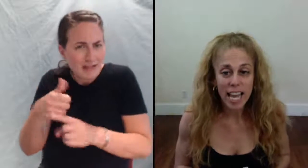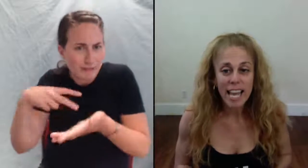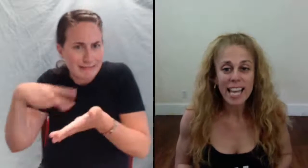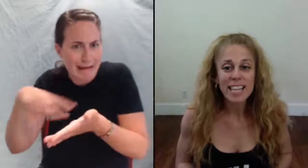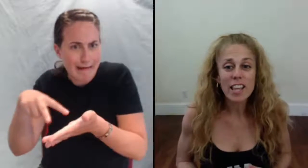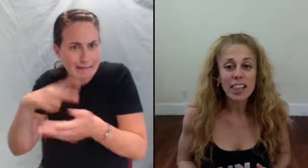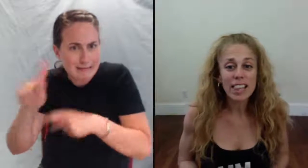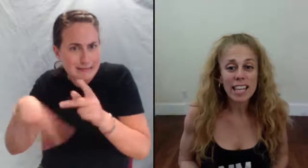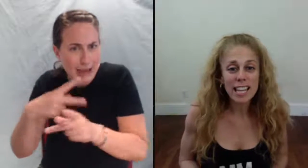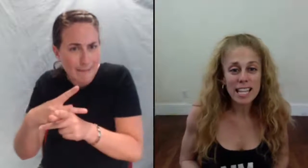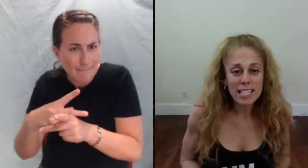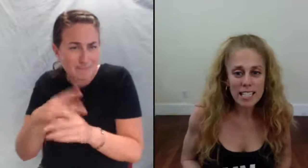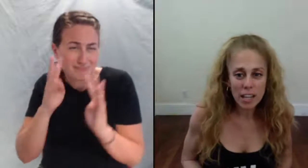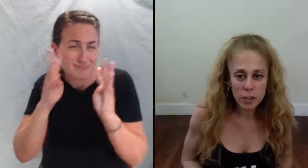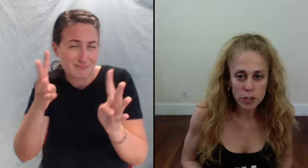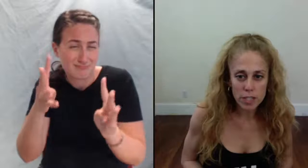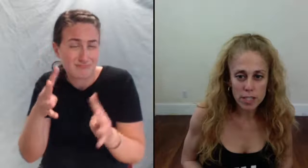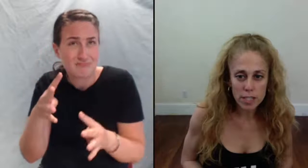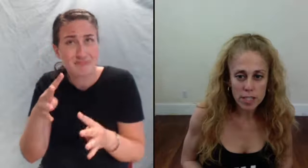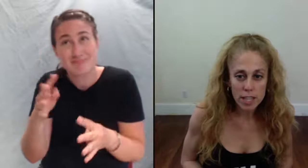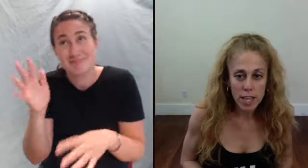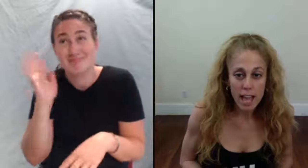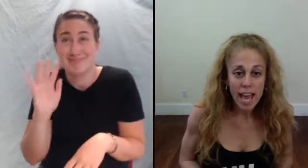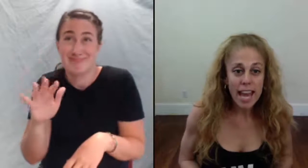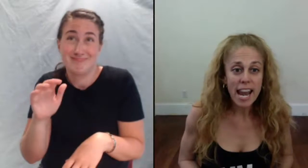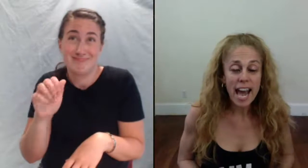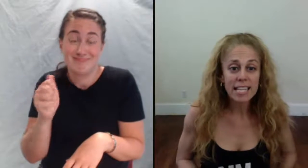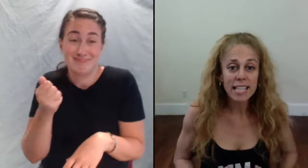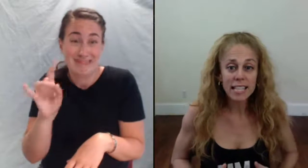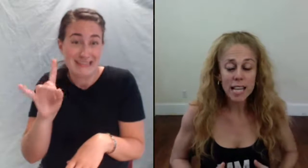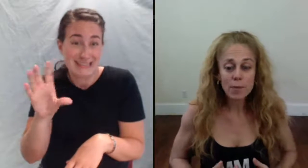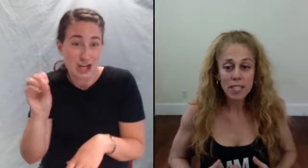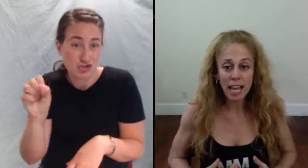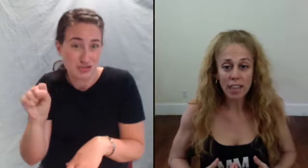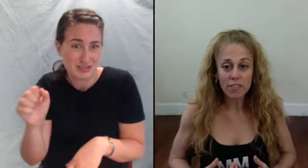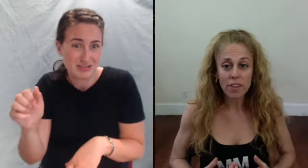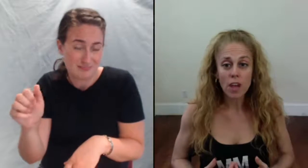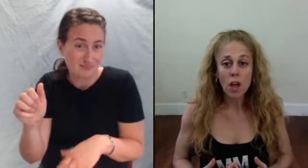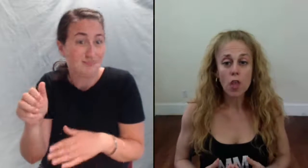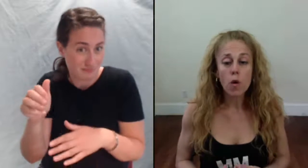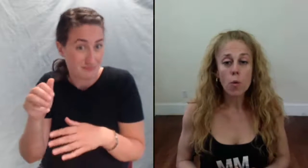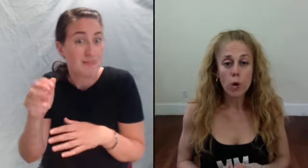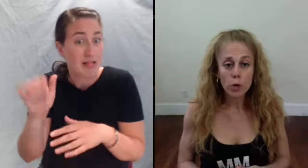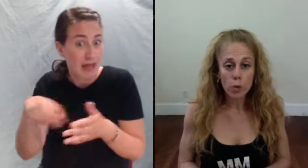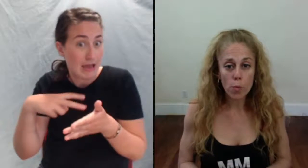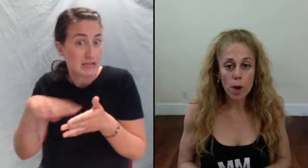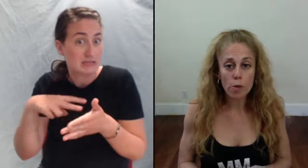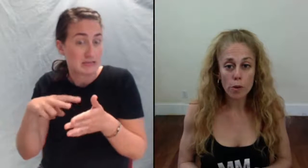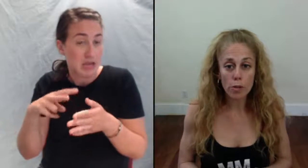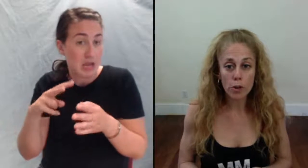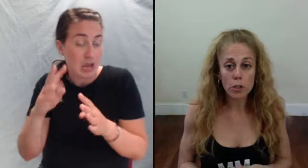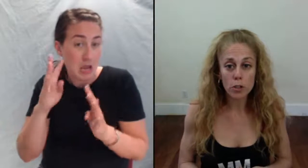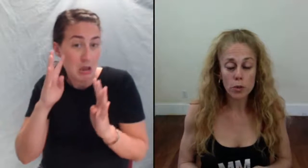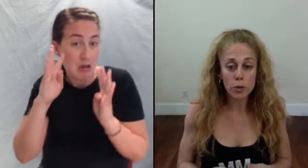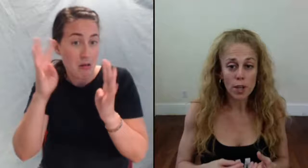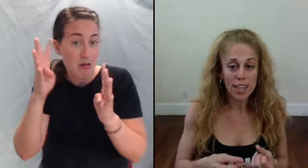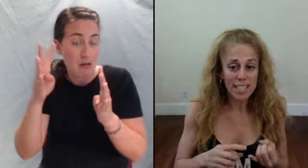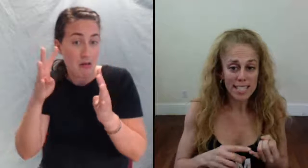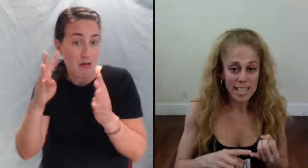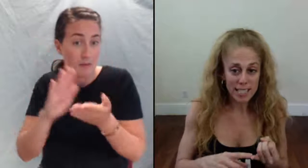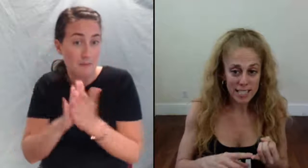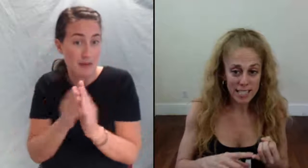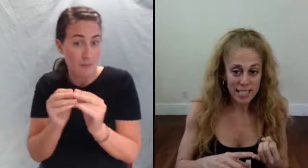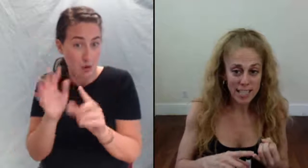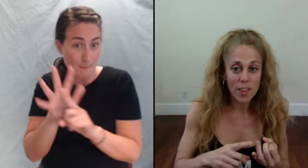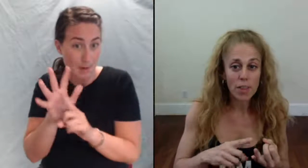invented in the late 1800s. And as it came to life, the word rumba referred to